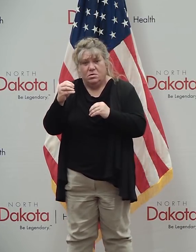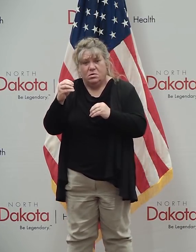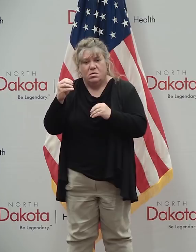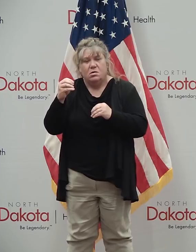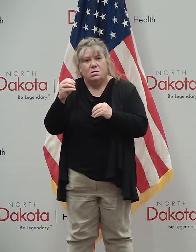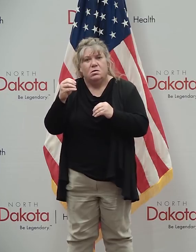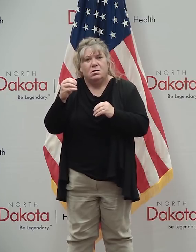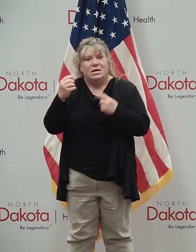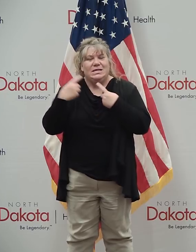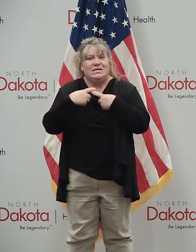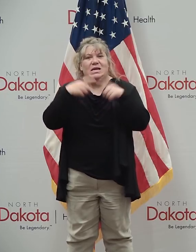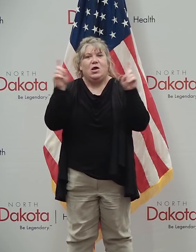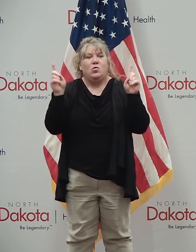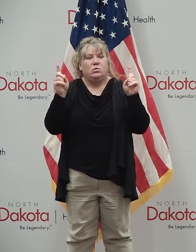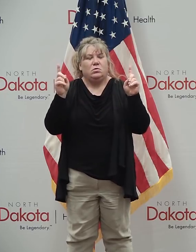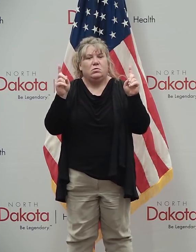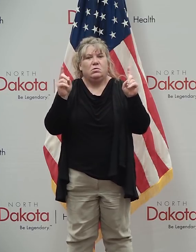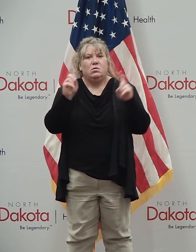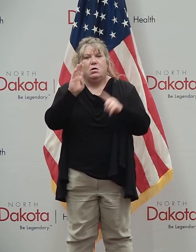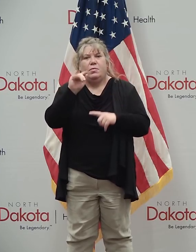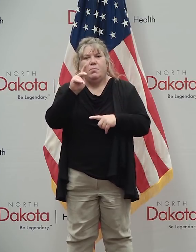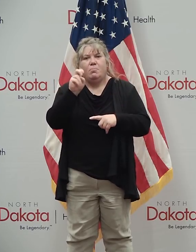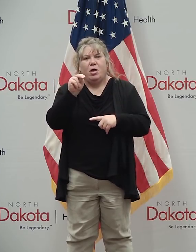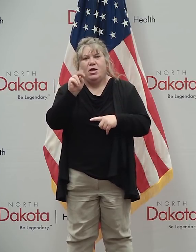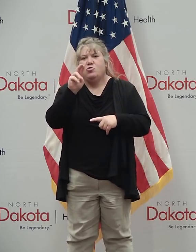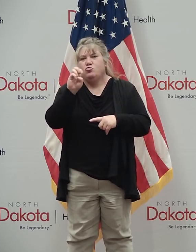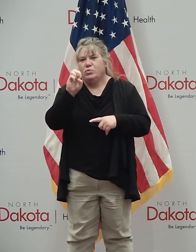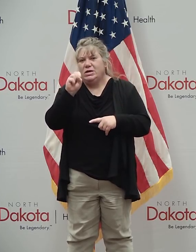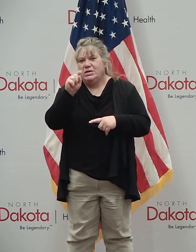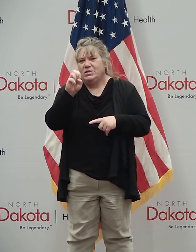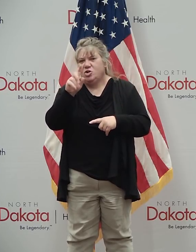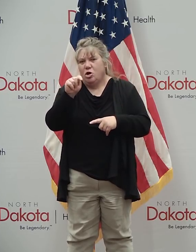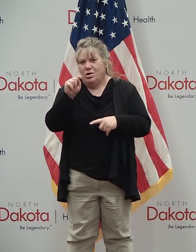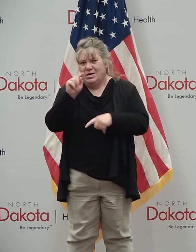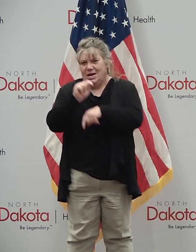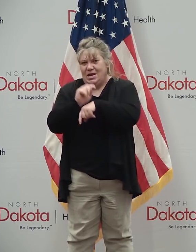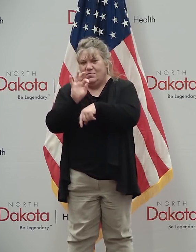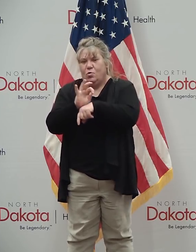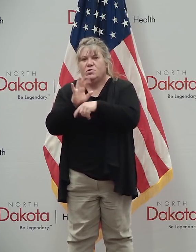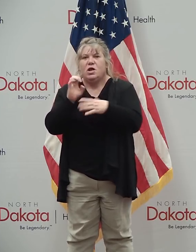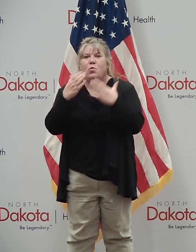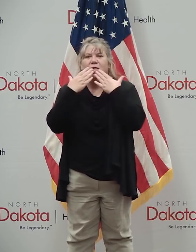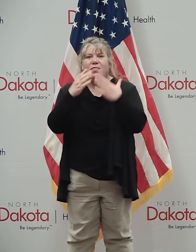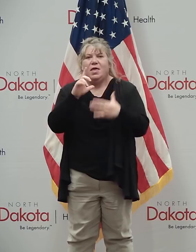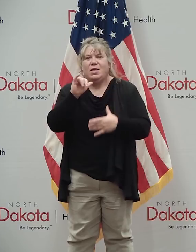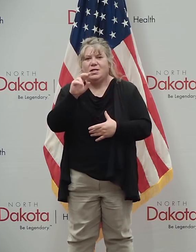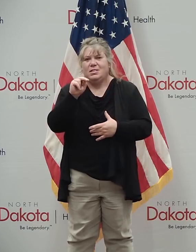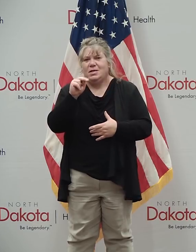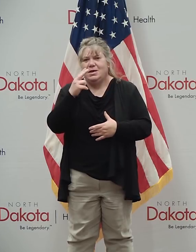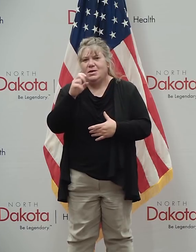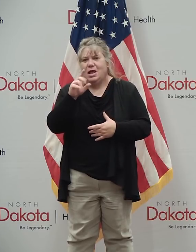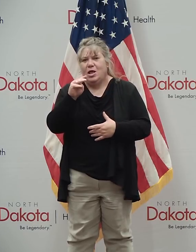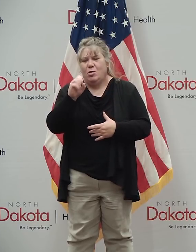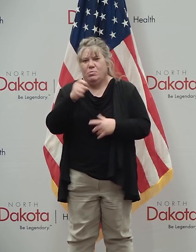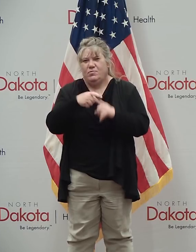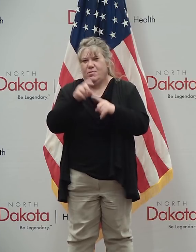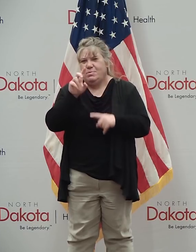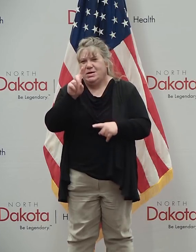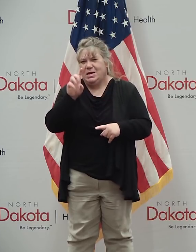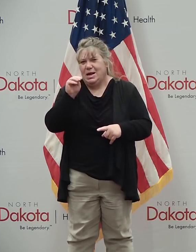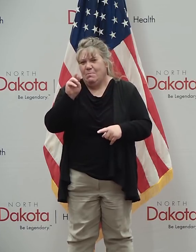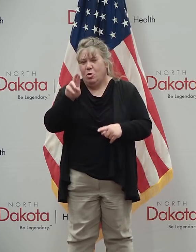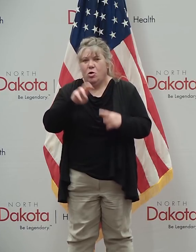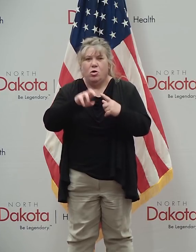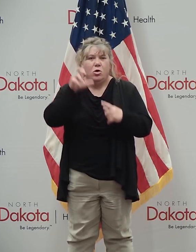has announced the Bakken Restart Task Force. And I want to thank Lynn Helms from DMR, and I want to thank